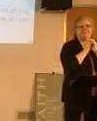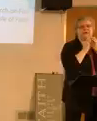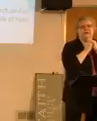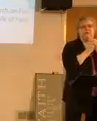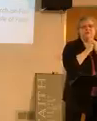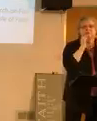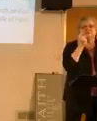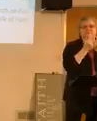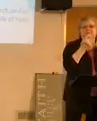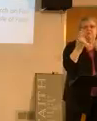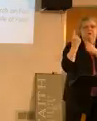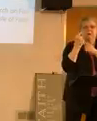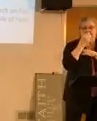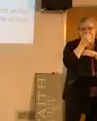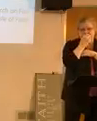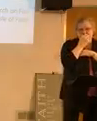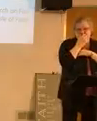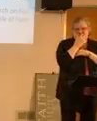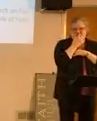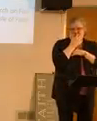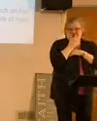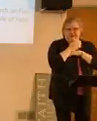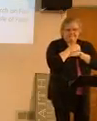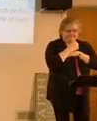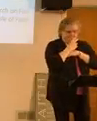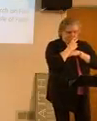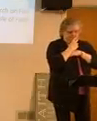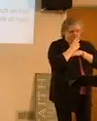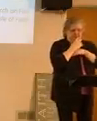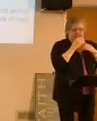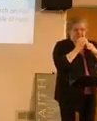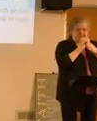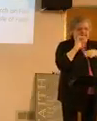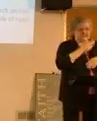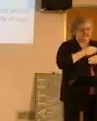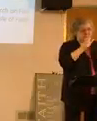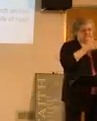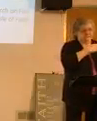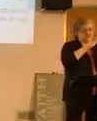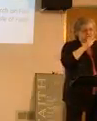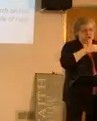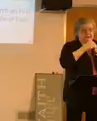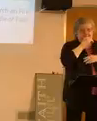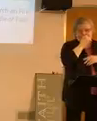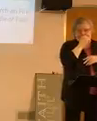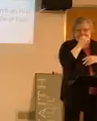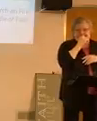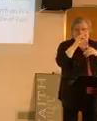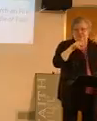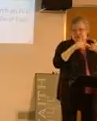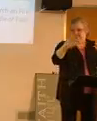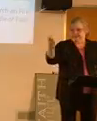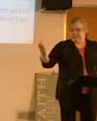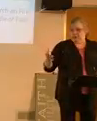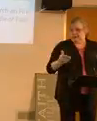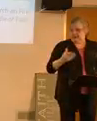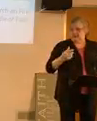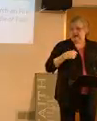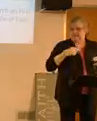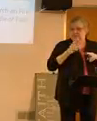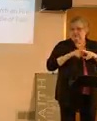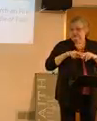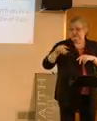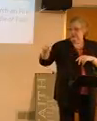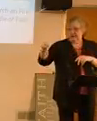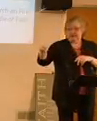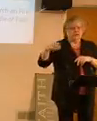Worship team's going to come and get ready and lead us in a song of opportunity for those who are on campus. I'll be here at the